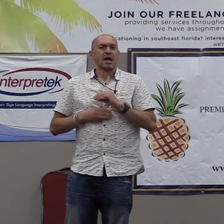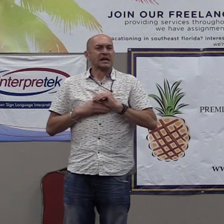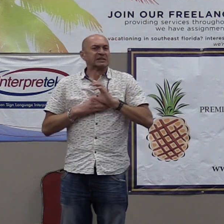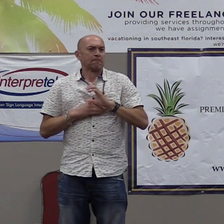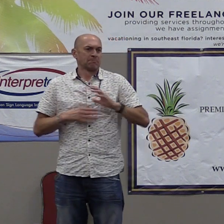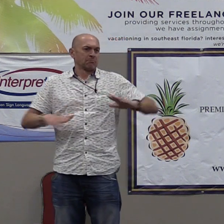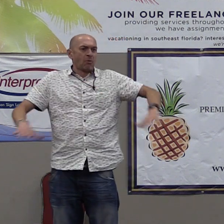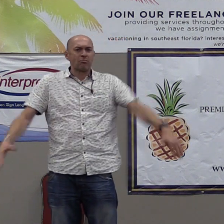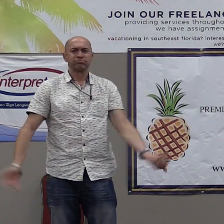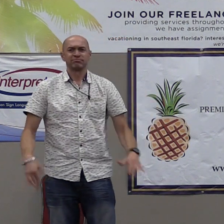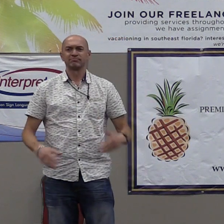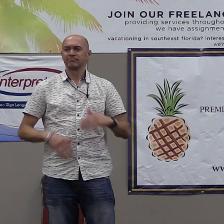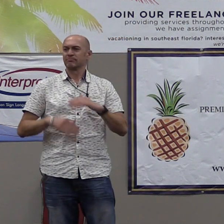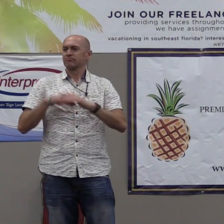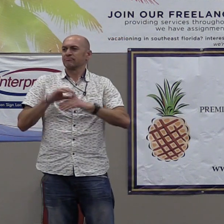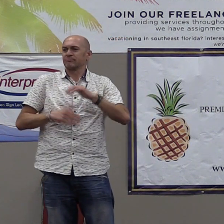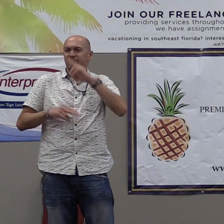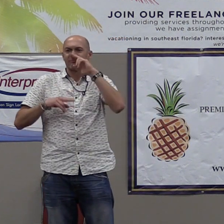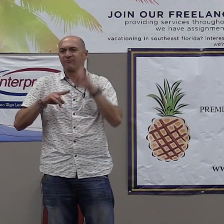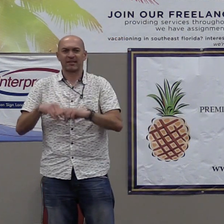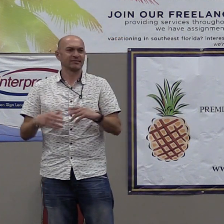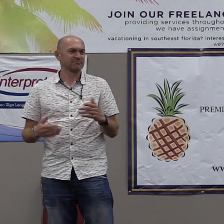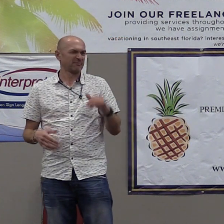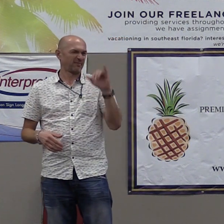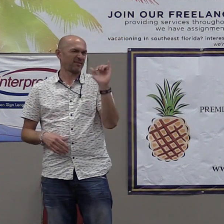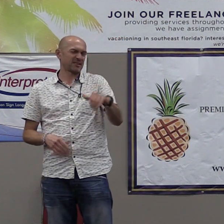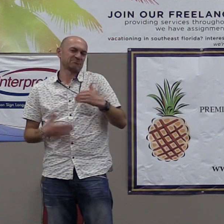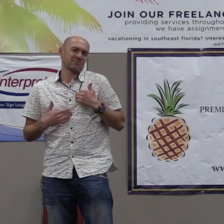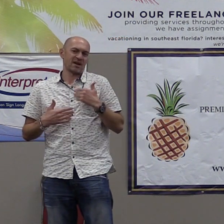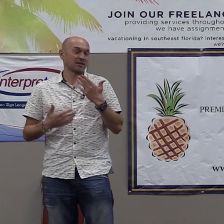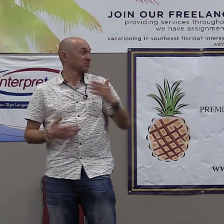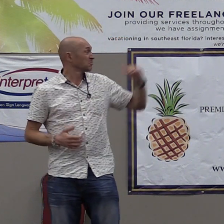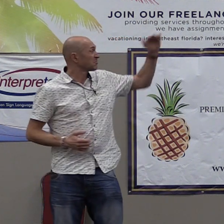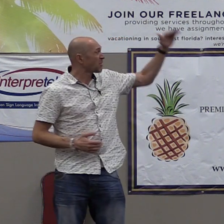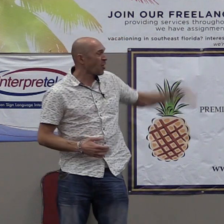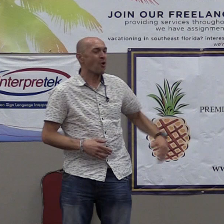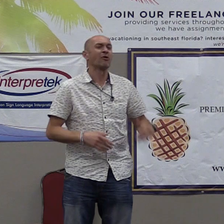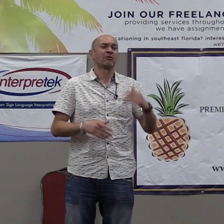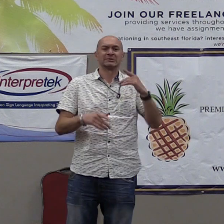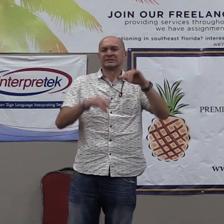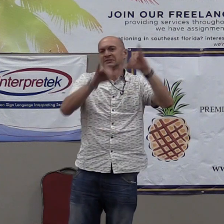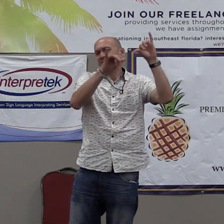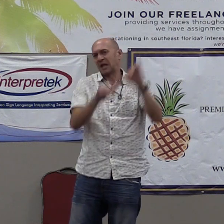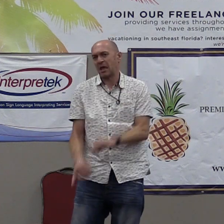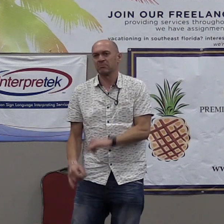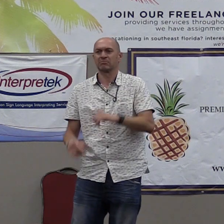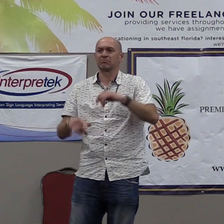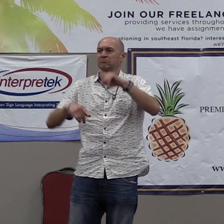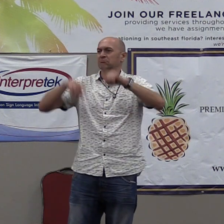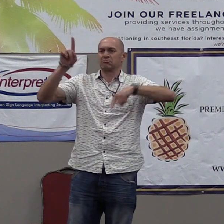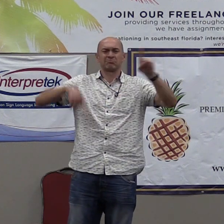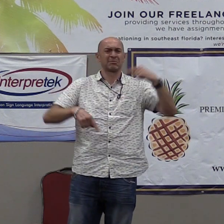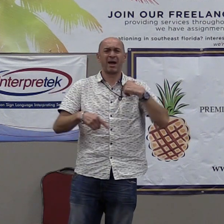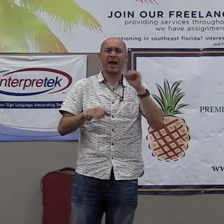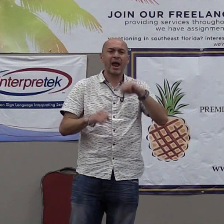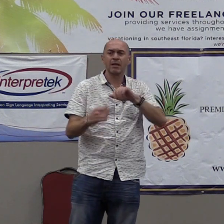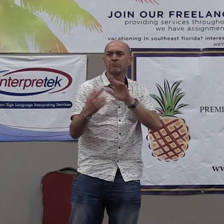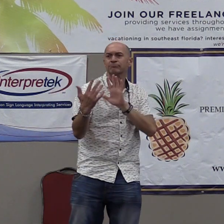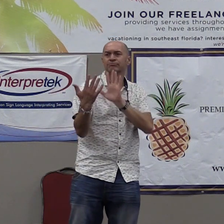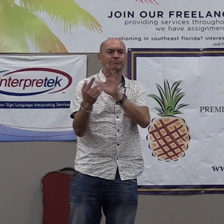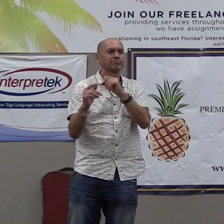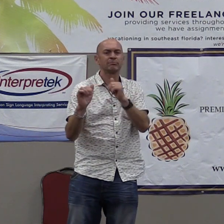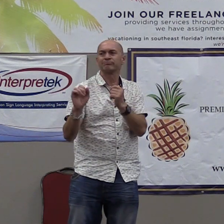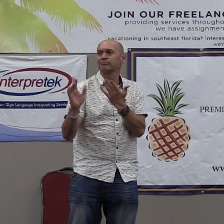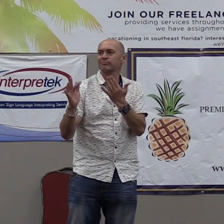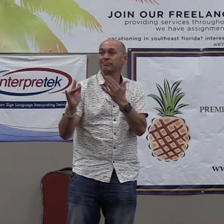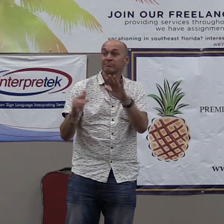confidence, your self-esteem, and we're going to have some fun. The rest of them are pretty much the